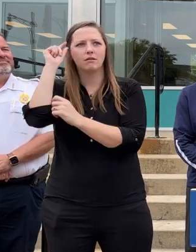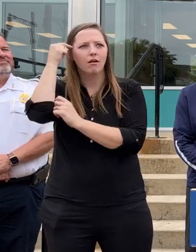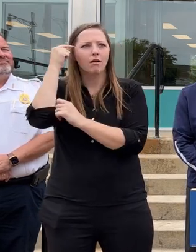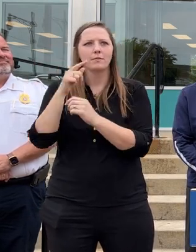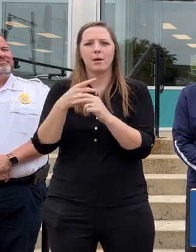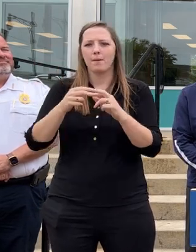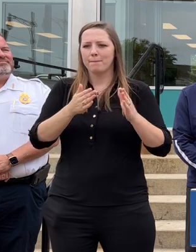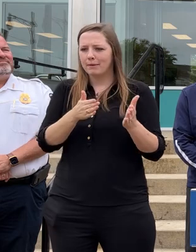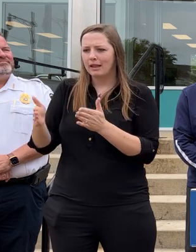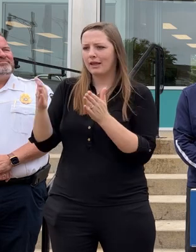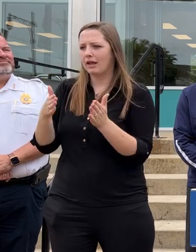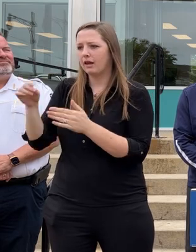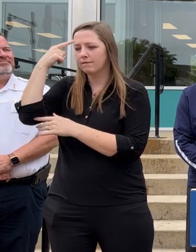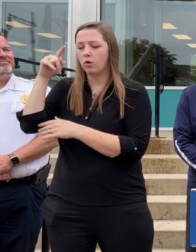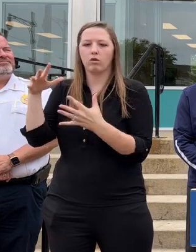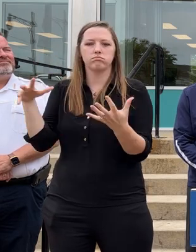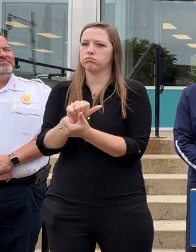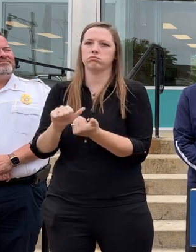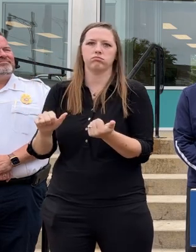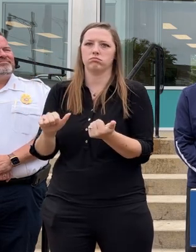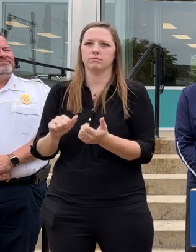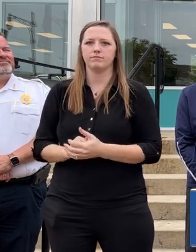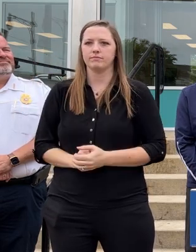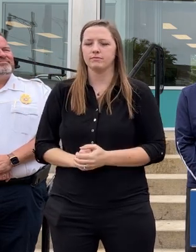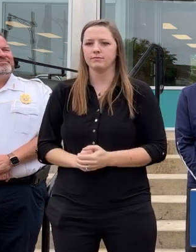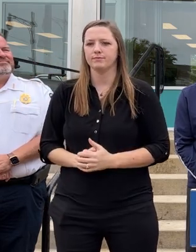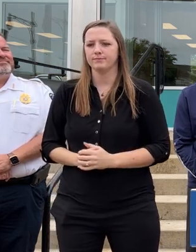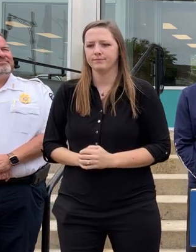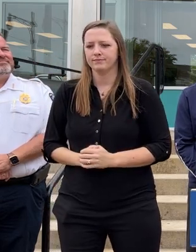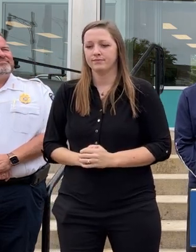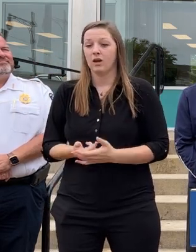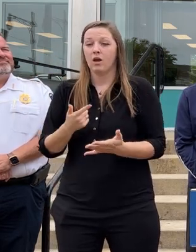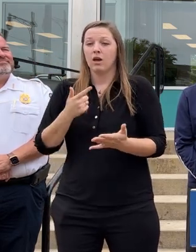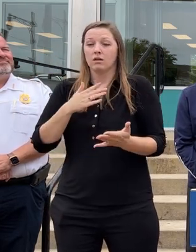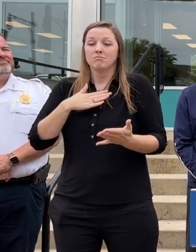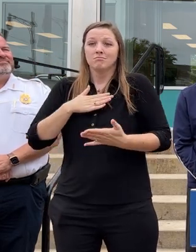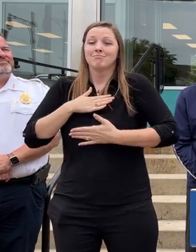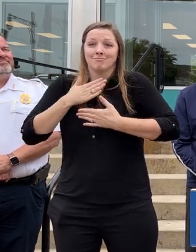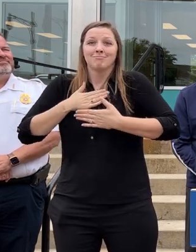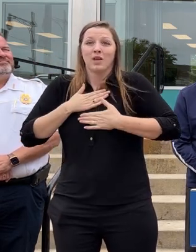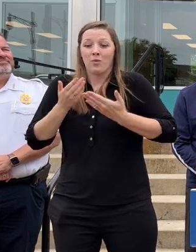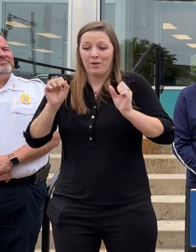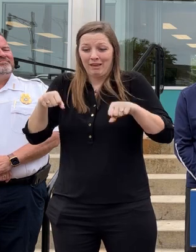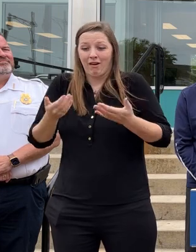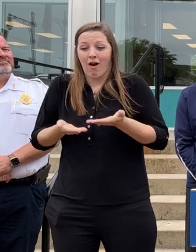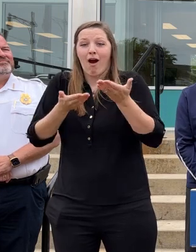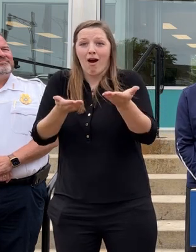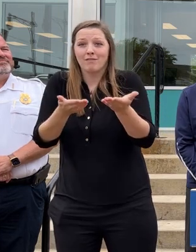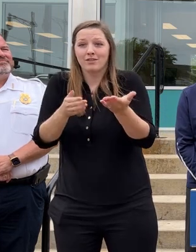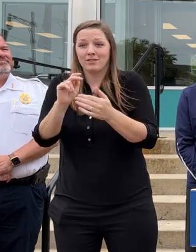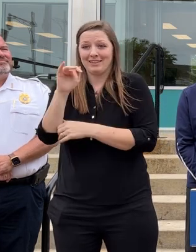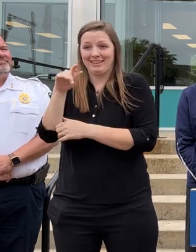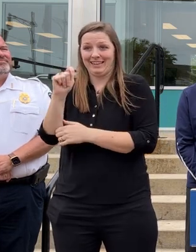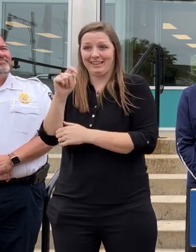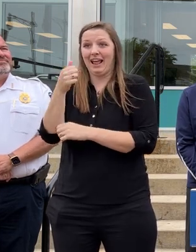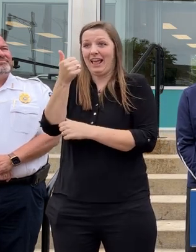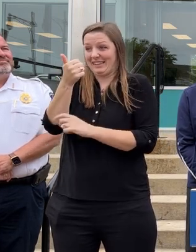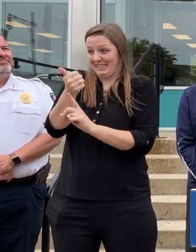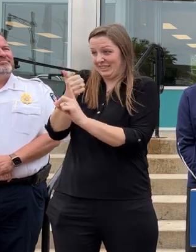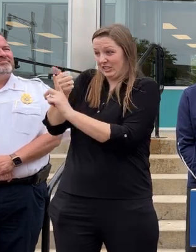prepare for a disaster or an emergency. We are really glad that we can offer these kits at nearly every one of our